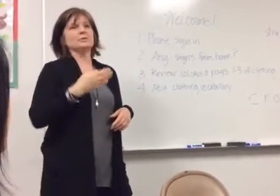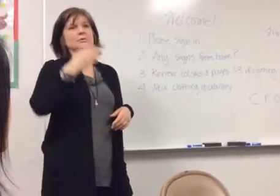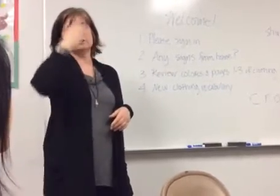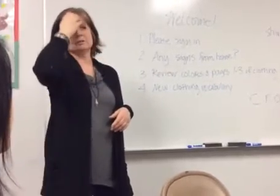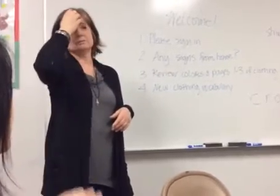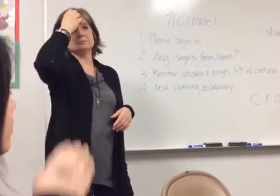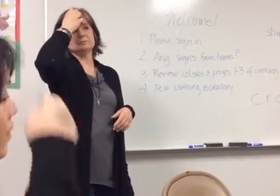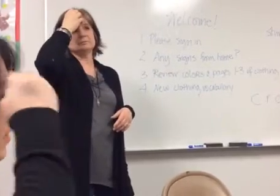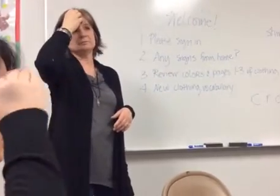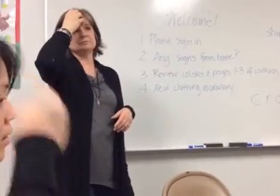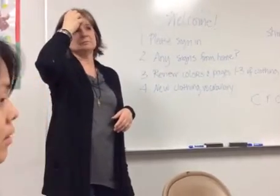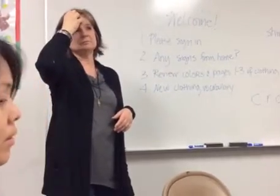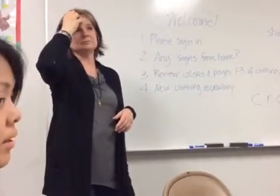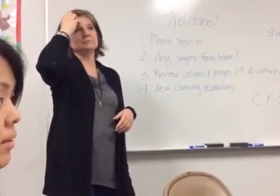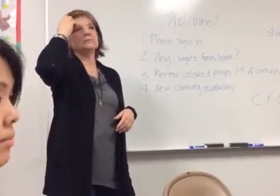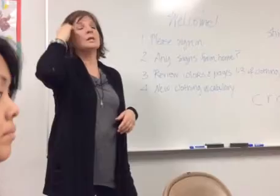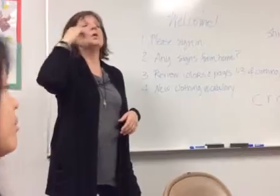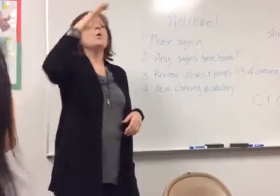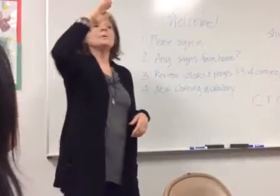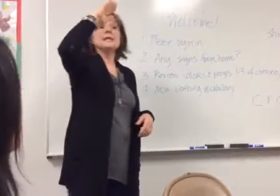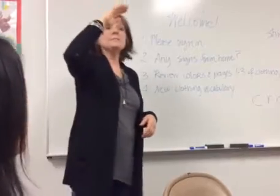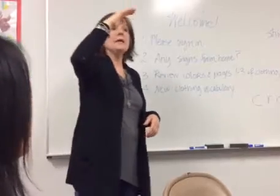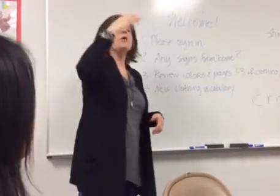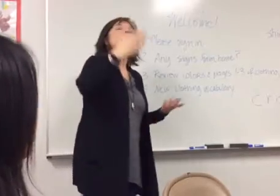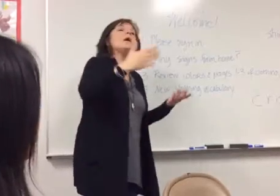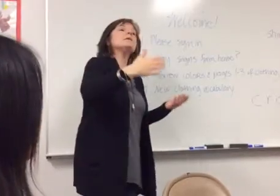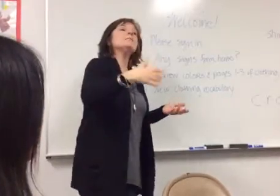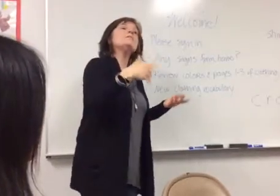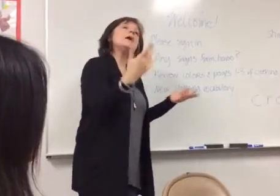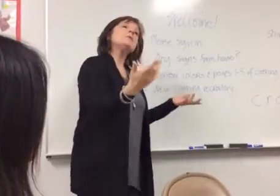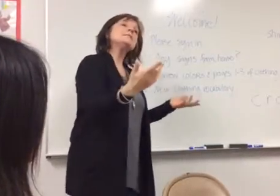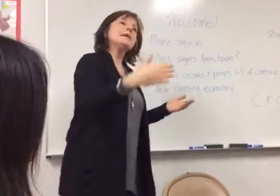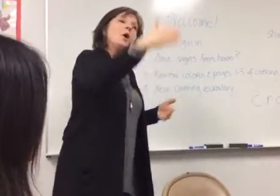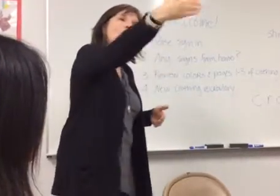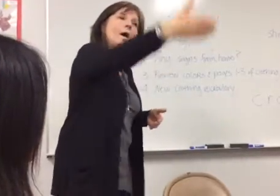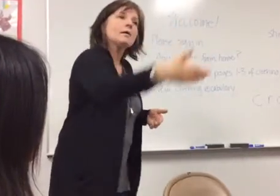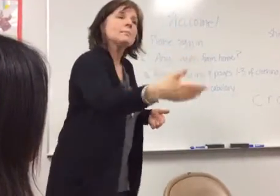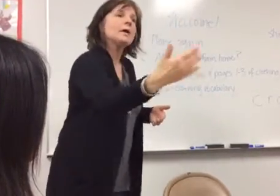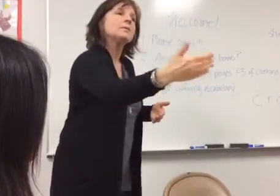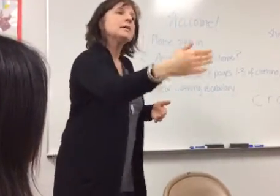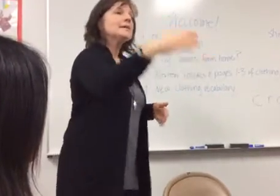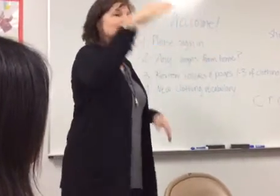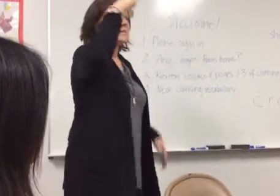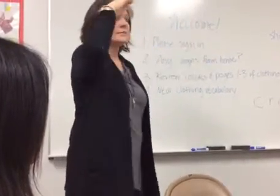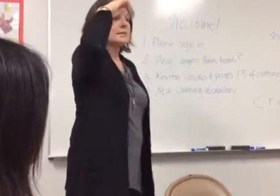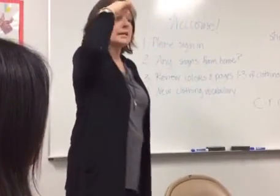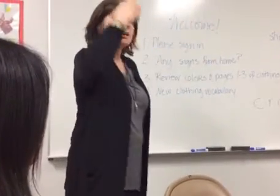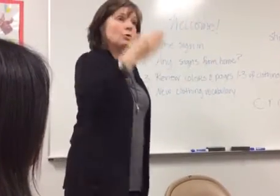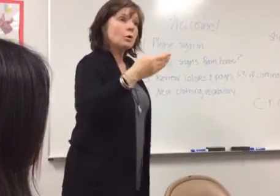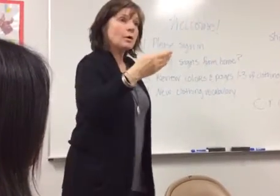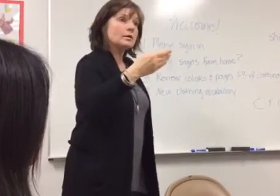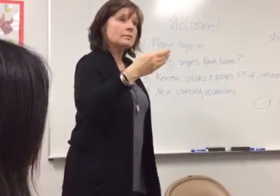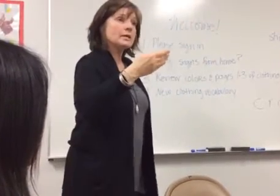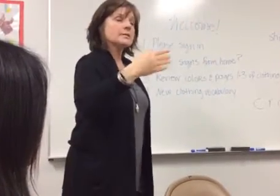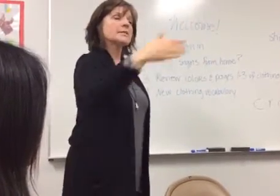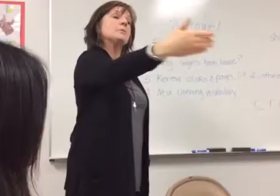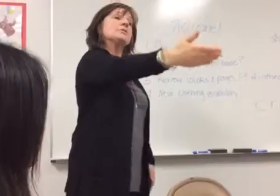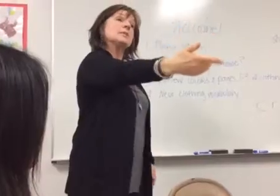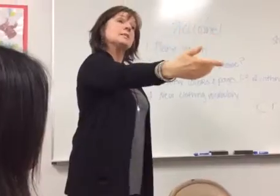or you're welcome. And welcome? Same thing. Oh, welcome. If I were to say, welcome, I would, instead of signing your welcome like this, I would just